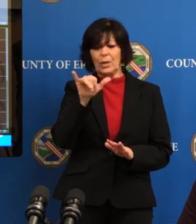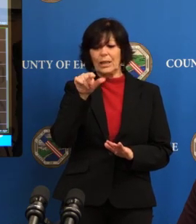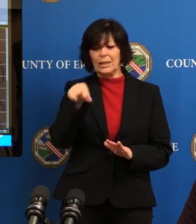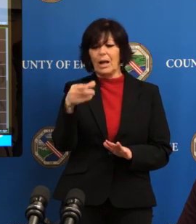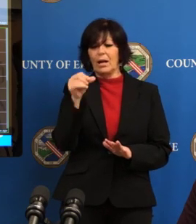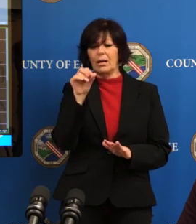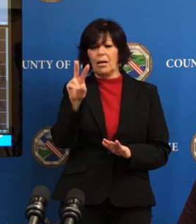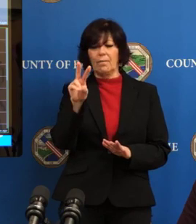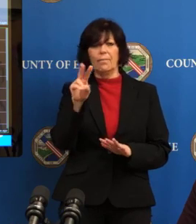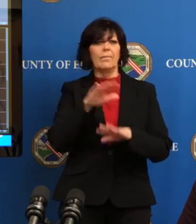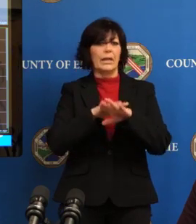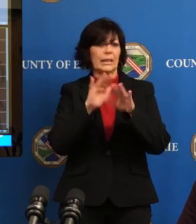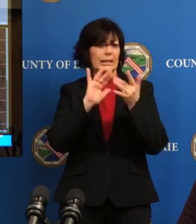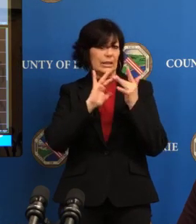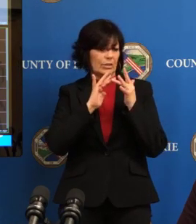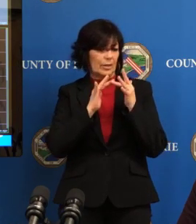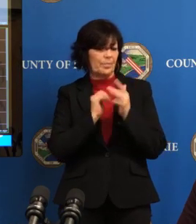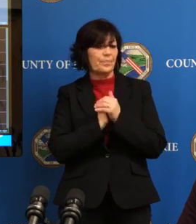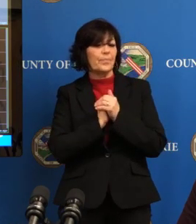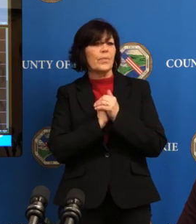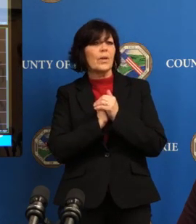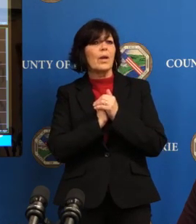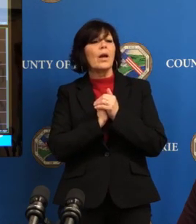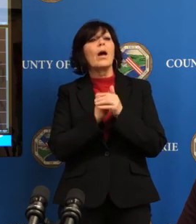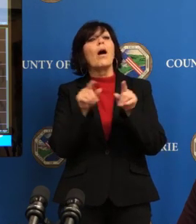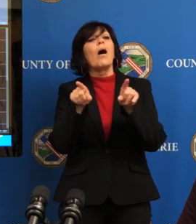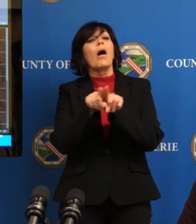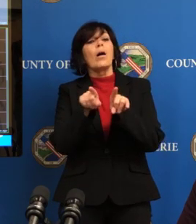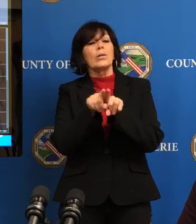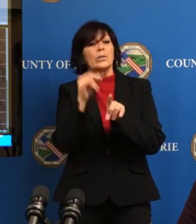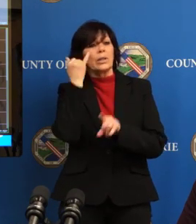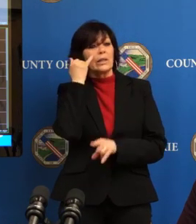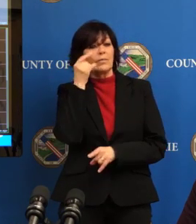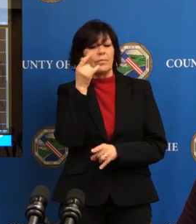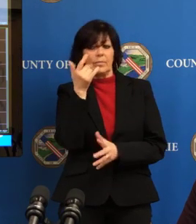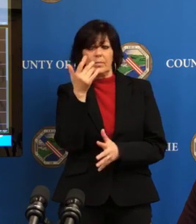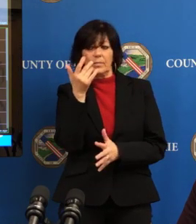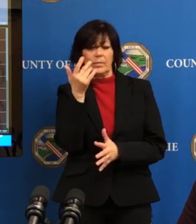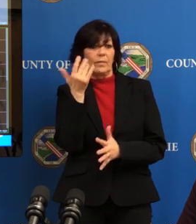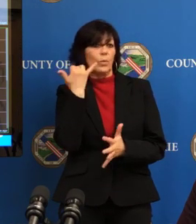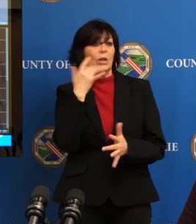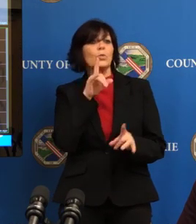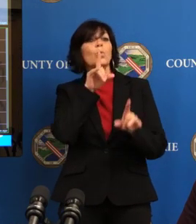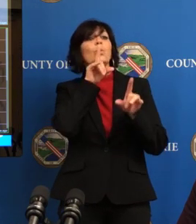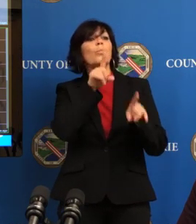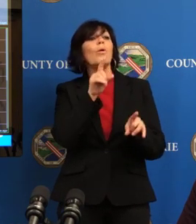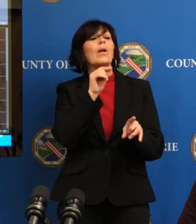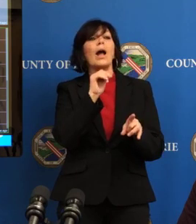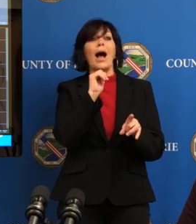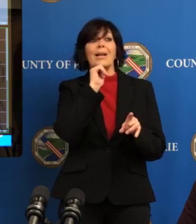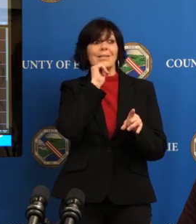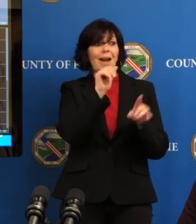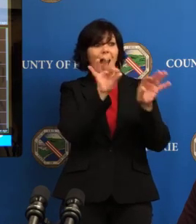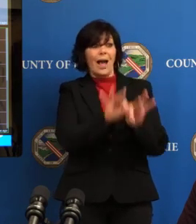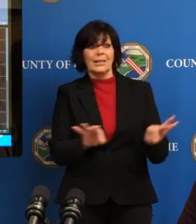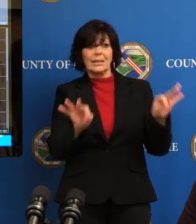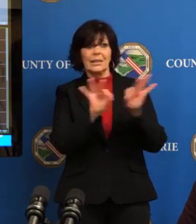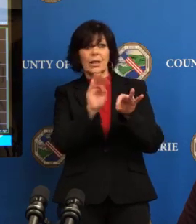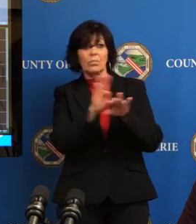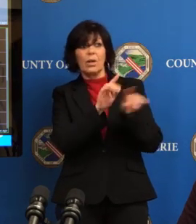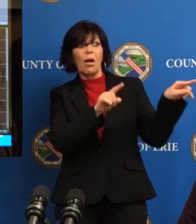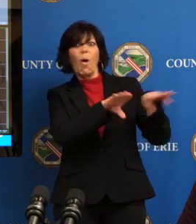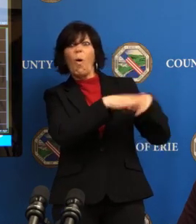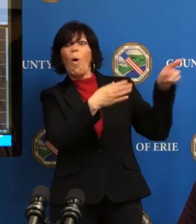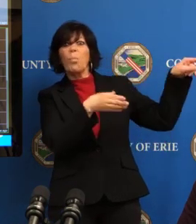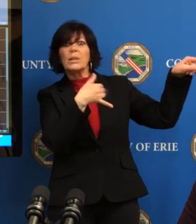esd.ny.gov on the internet. And also, if you want to report a non-essential business that's open, please do not